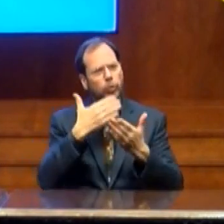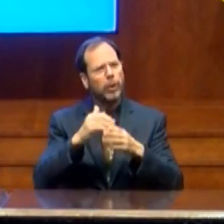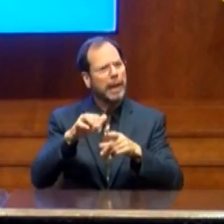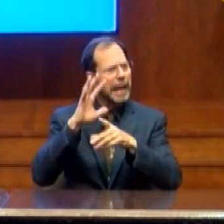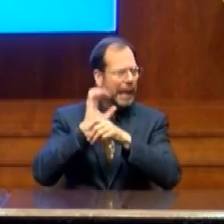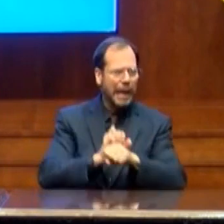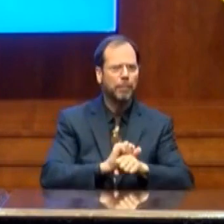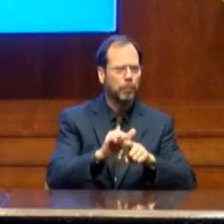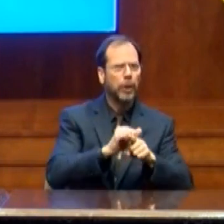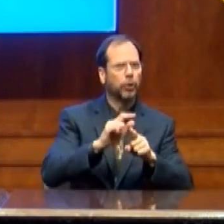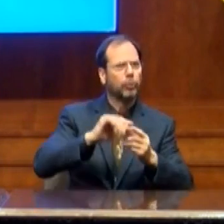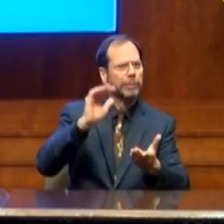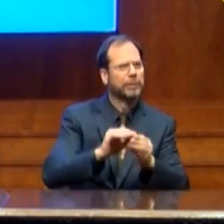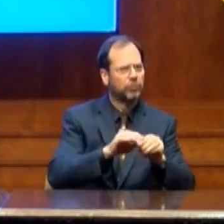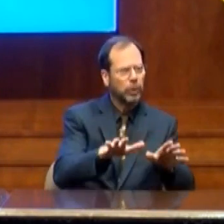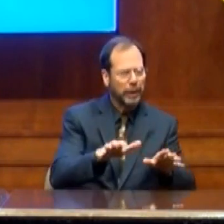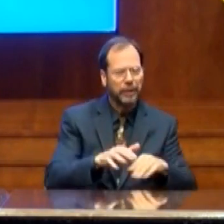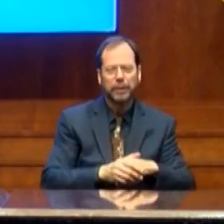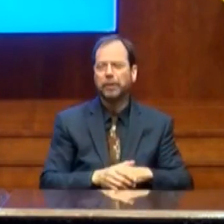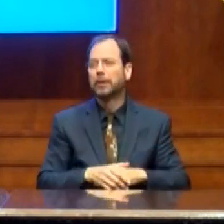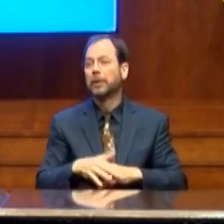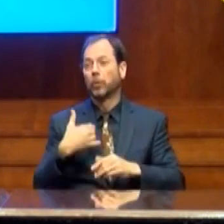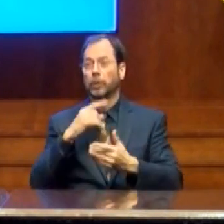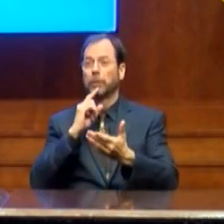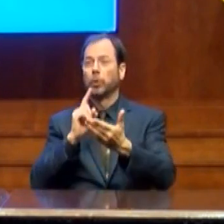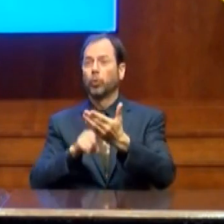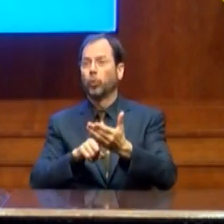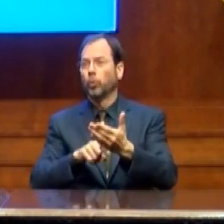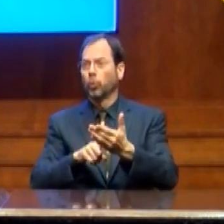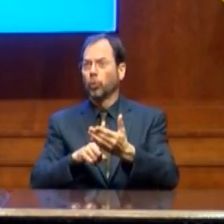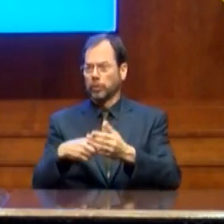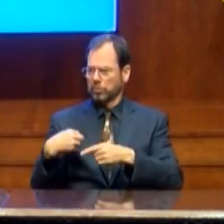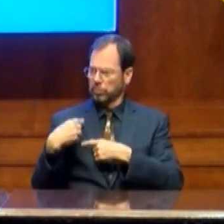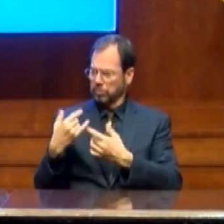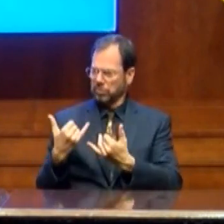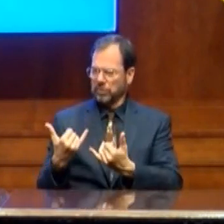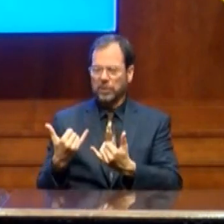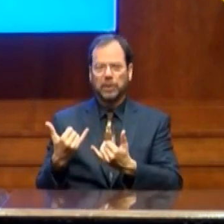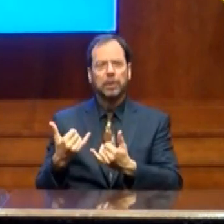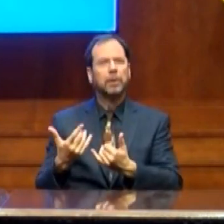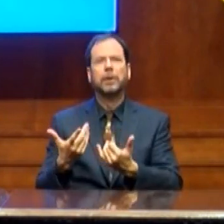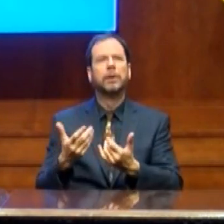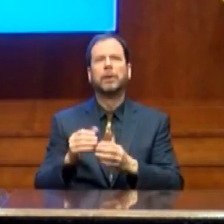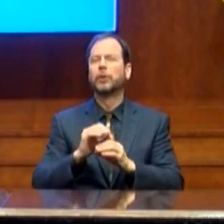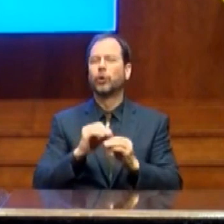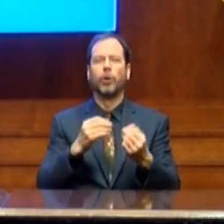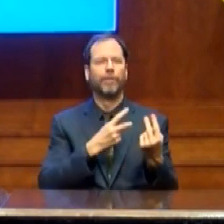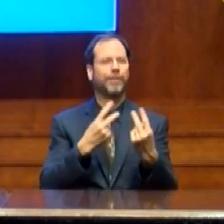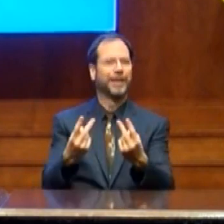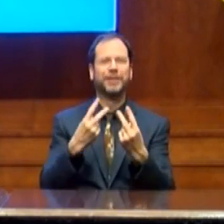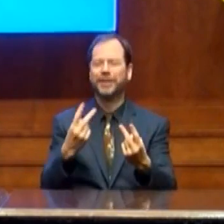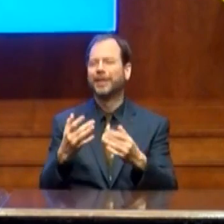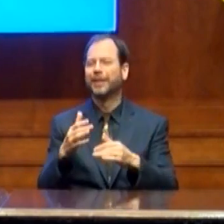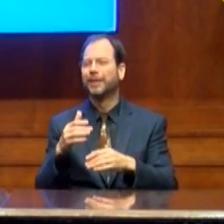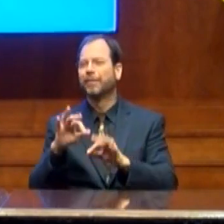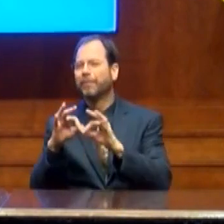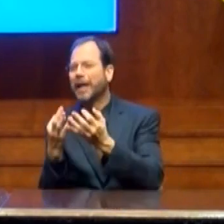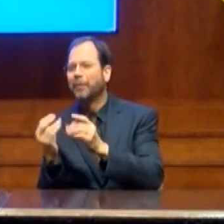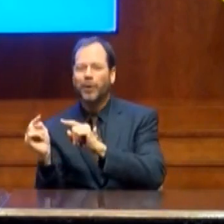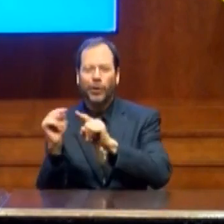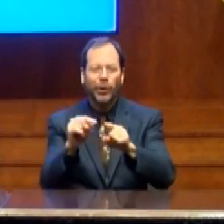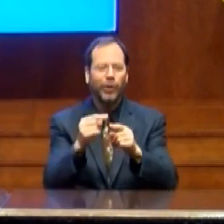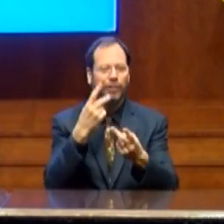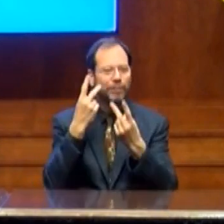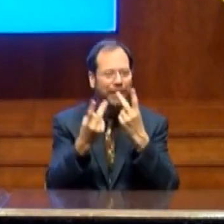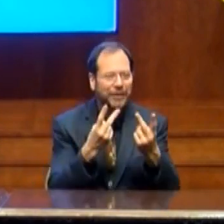control practices. And among other things, the order has been in place for a period of time now about not having visitation in those